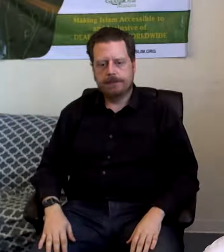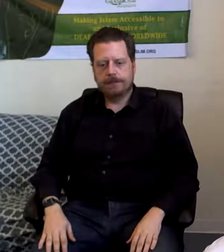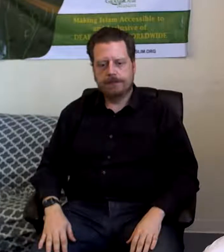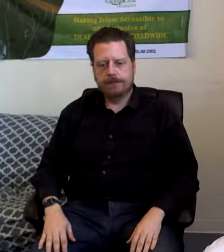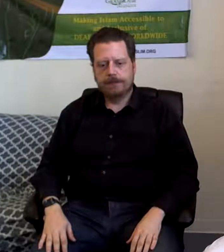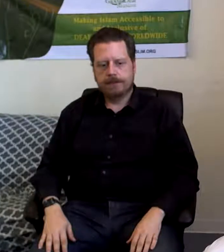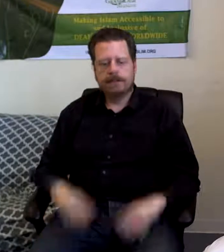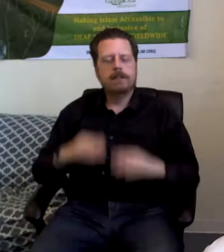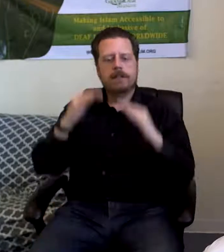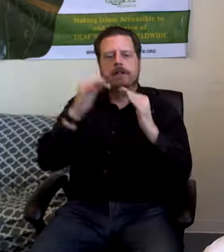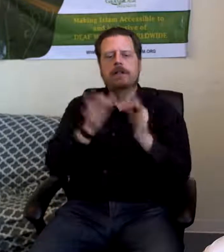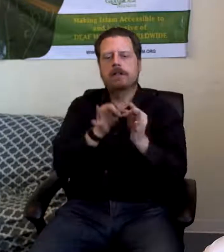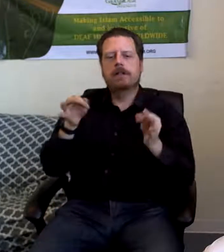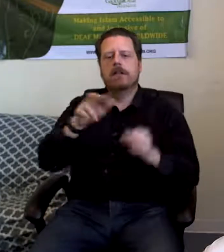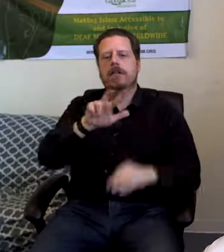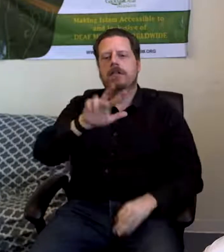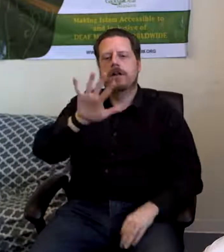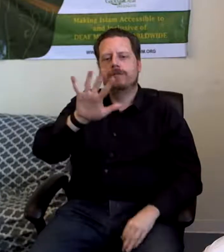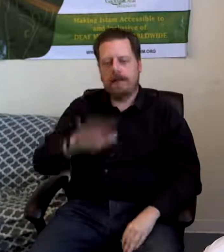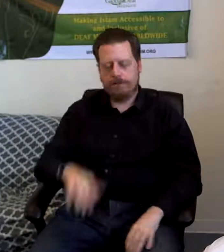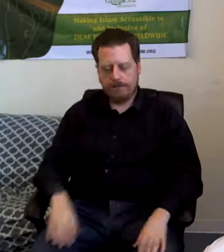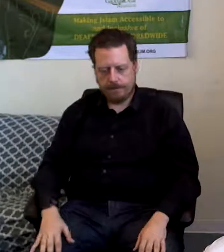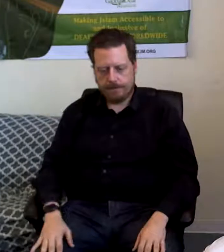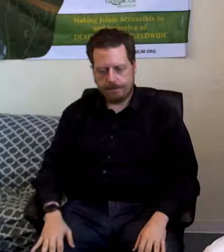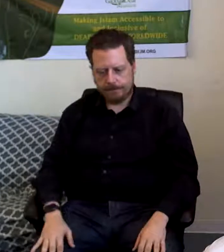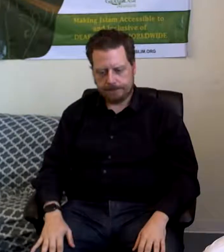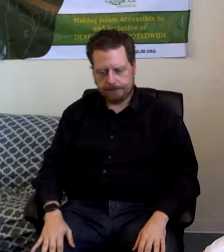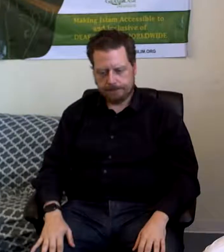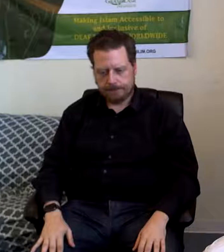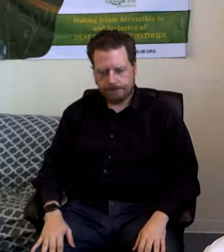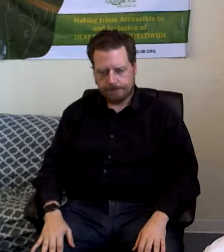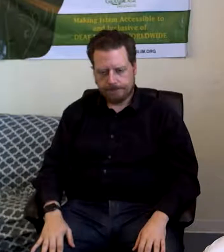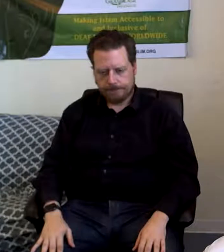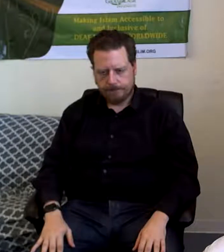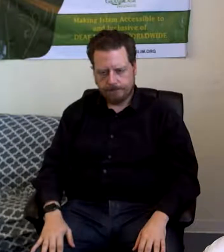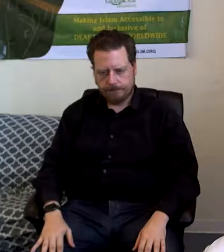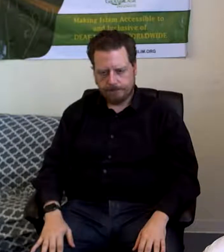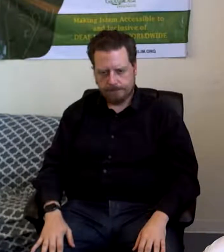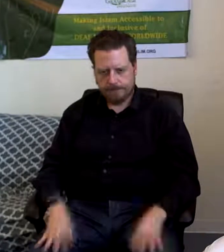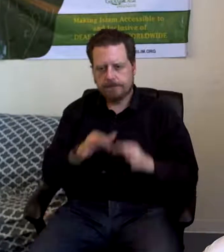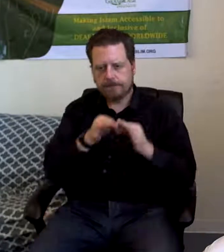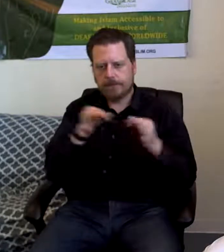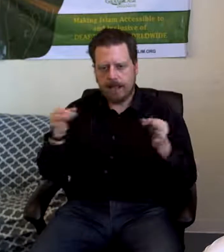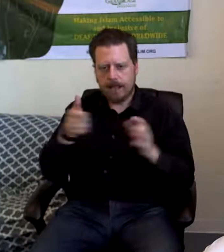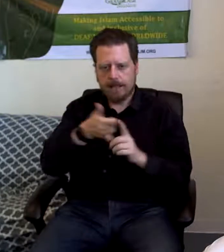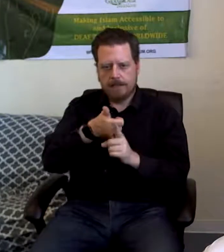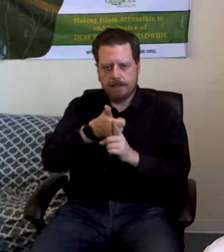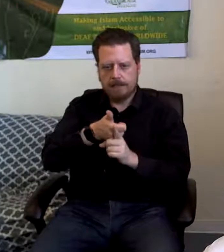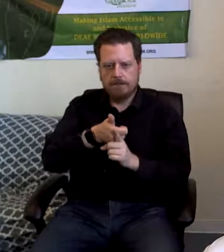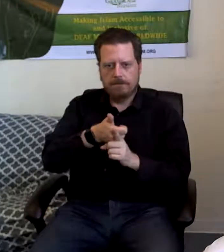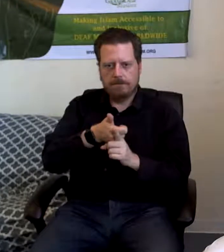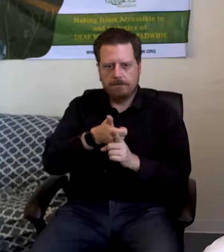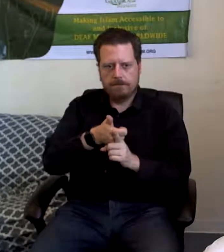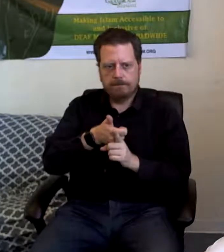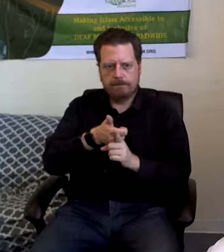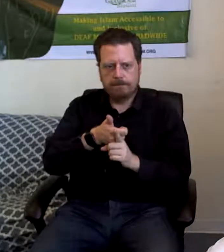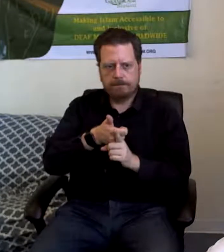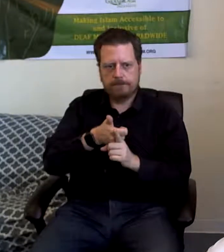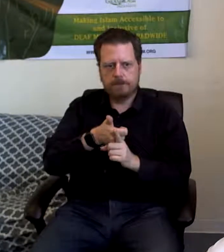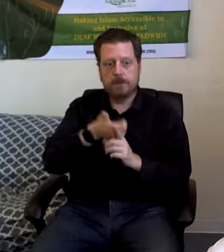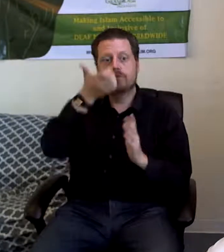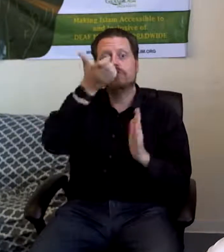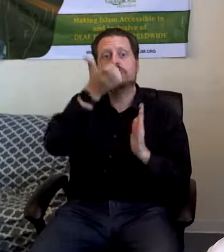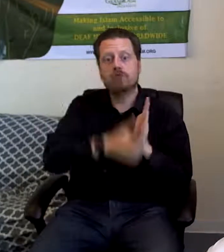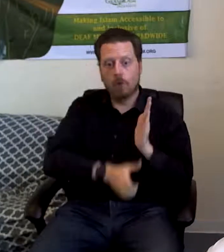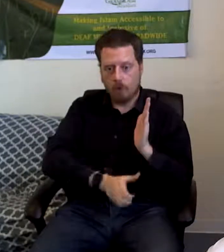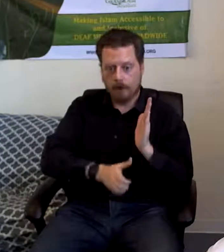The next ayah number 35, is an ayah after which the surah was given